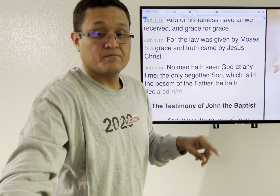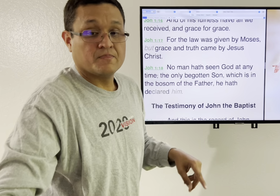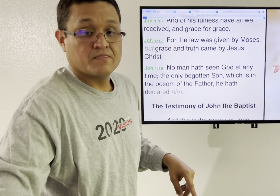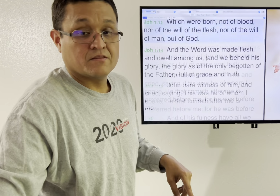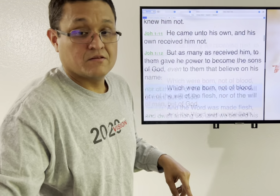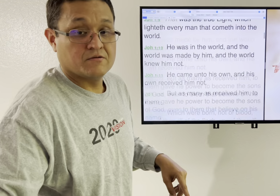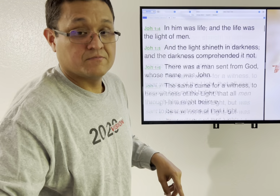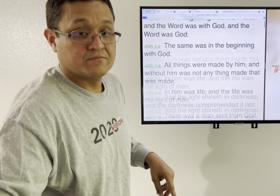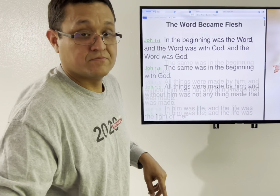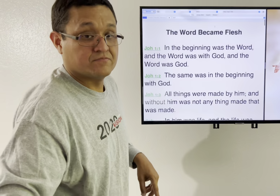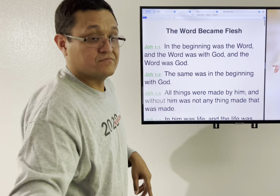So now,